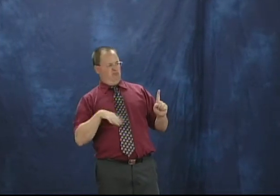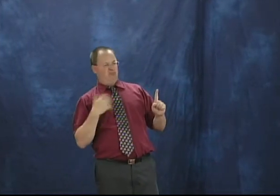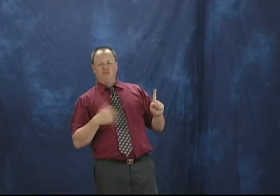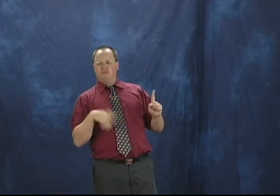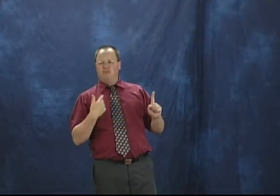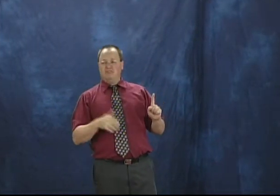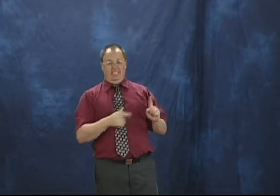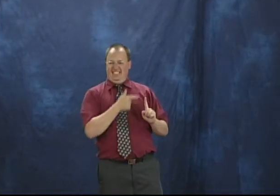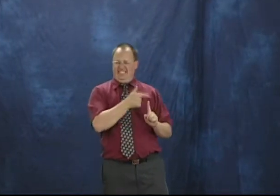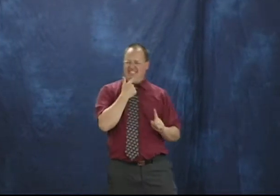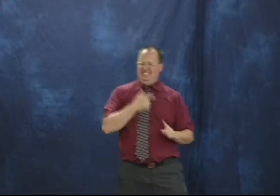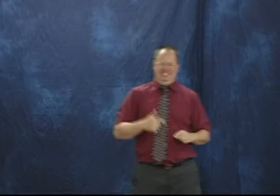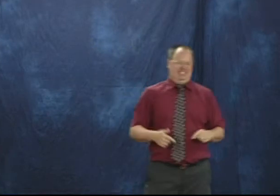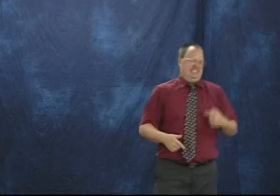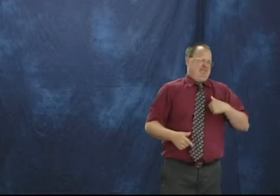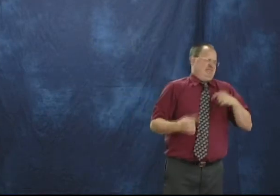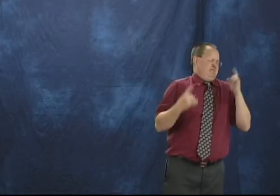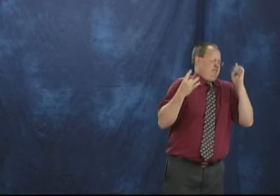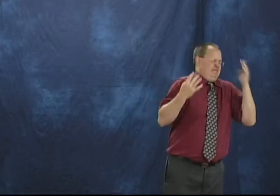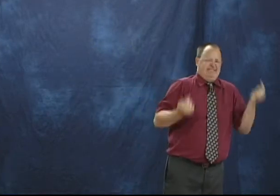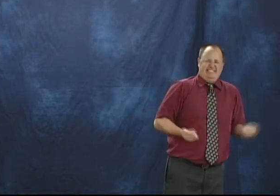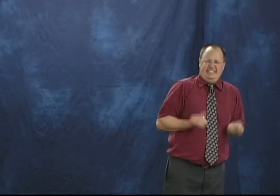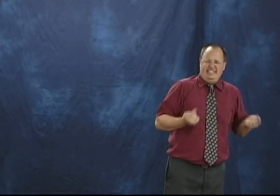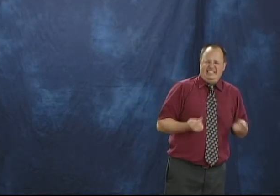calling himself the worst of sinners.